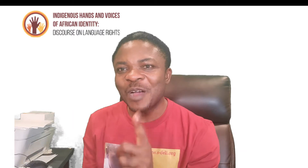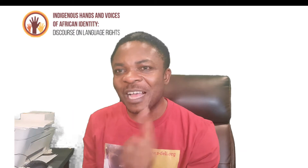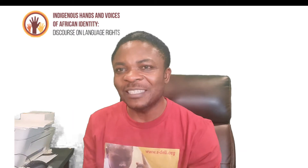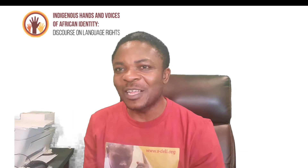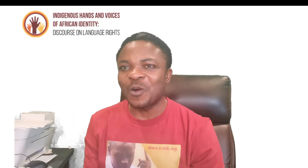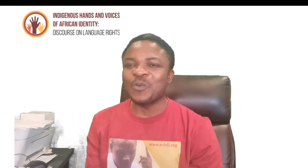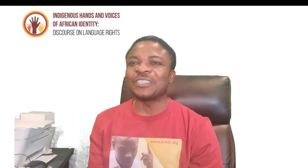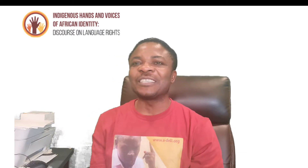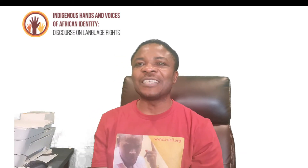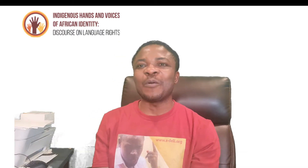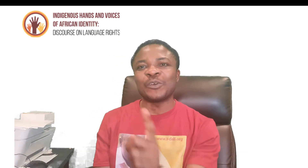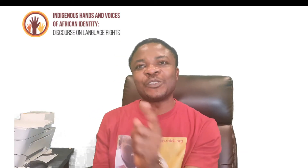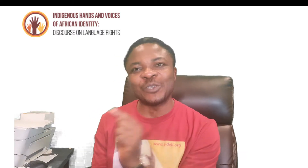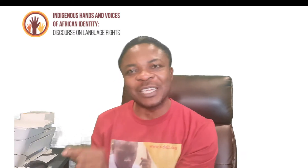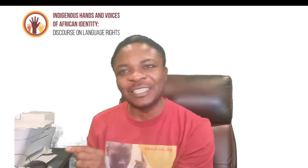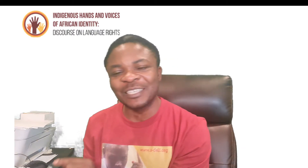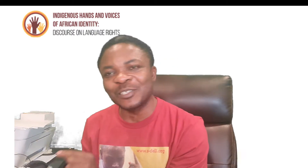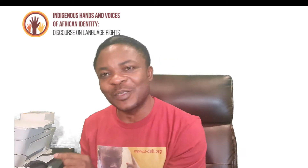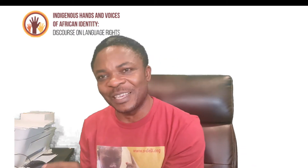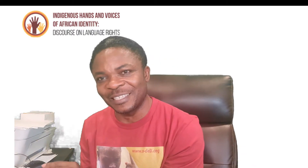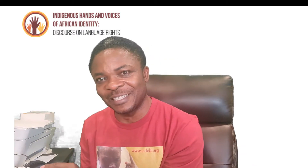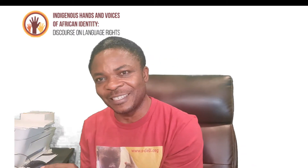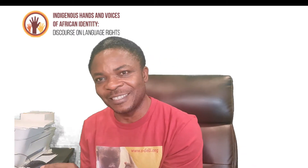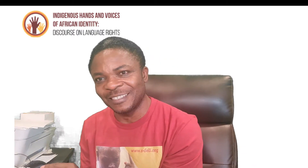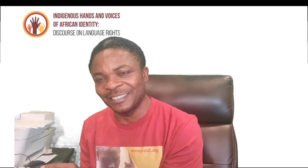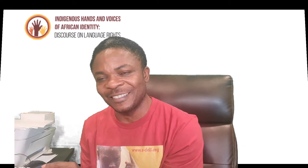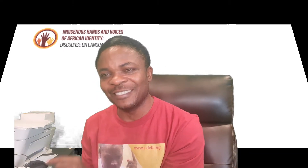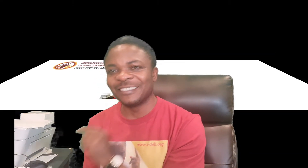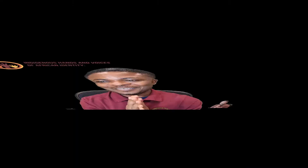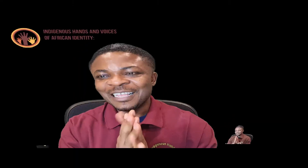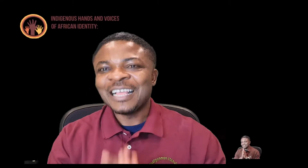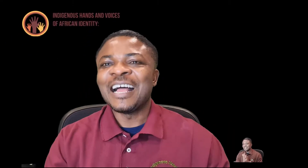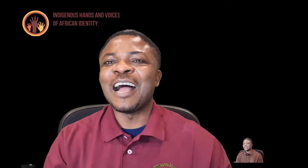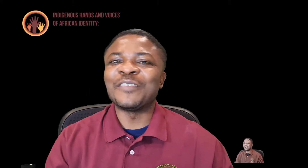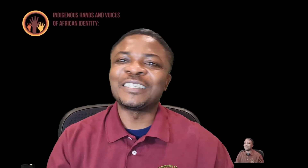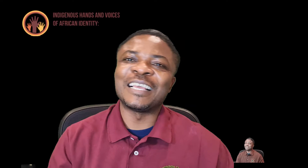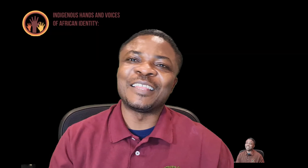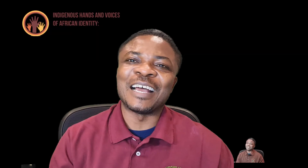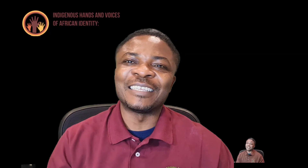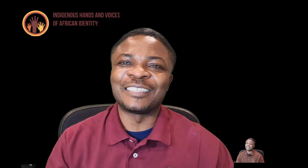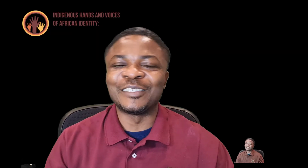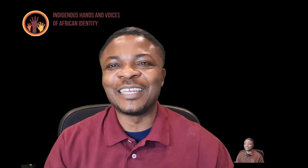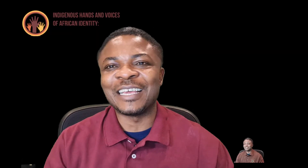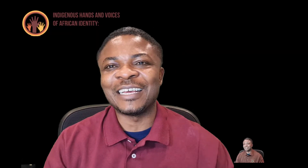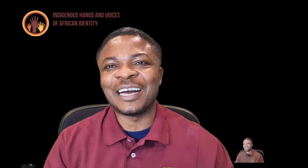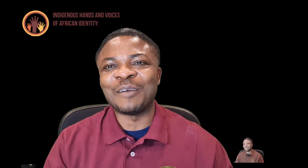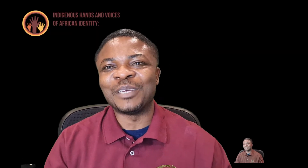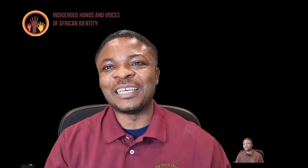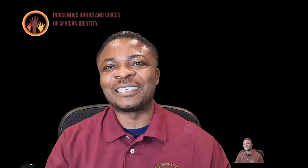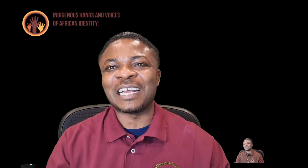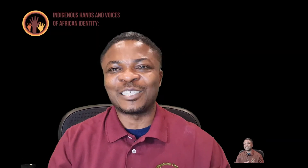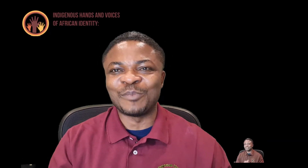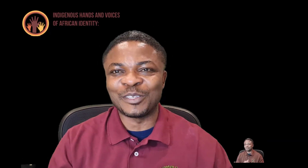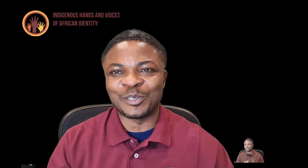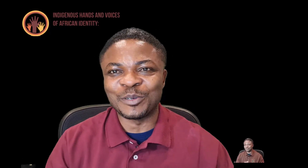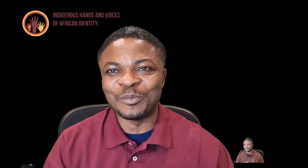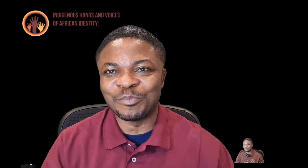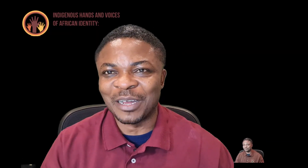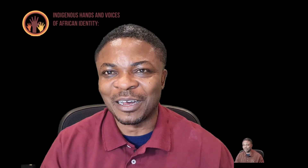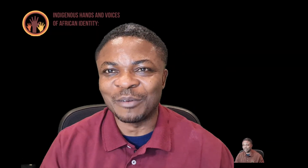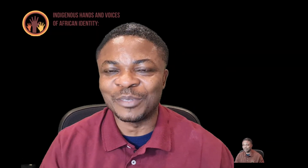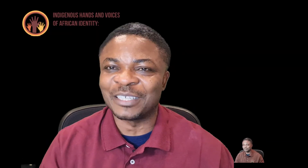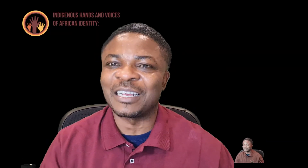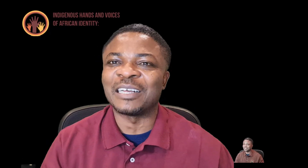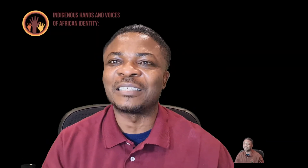Before you ask that question, I want you to listen to this. Having said that, today it excites me